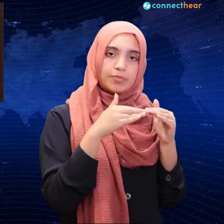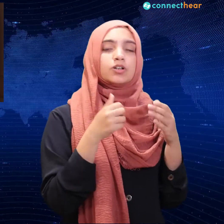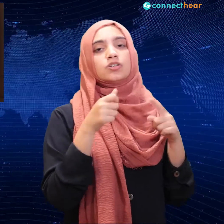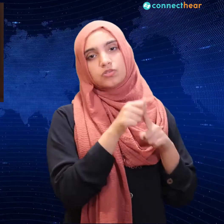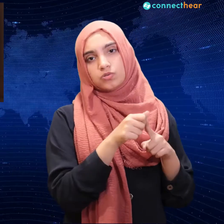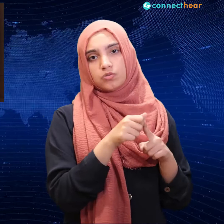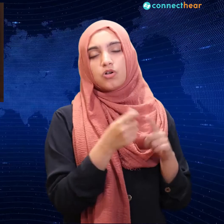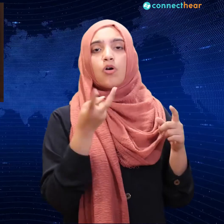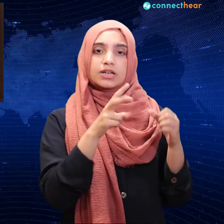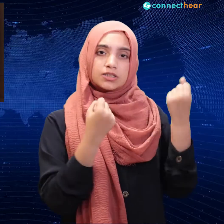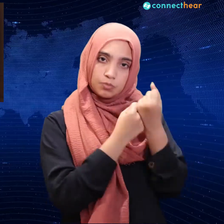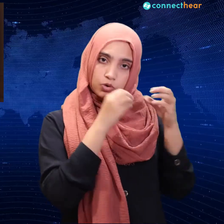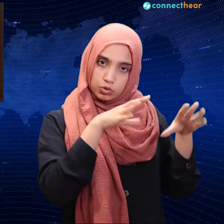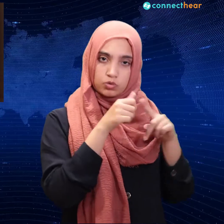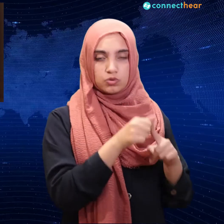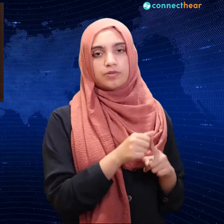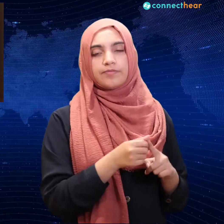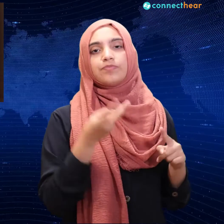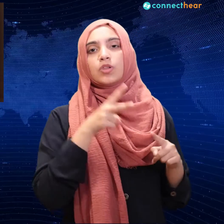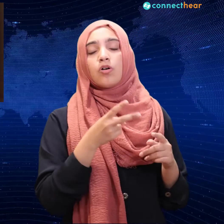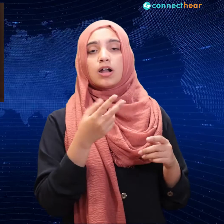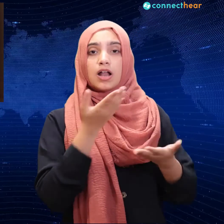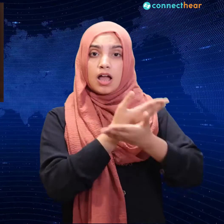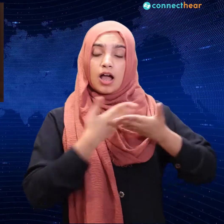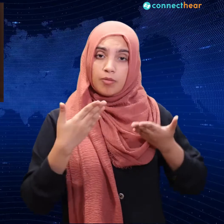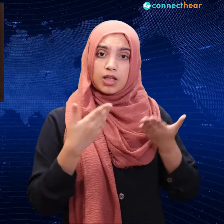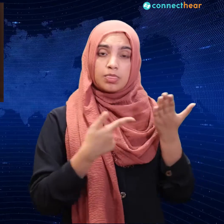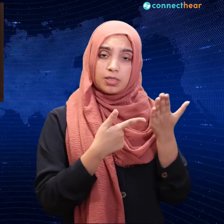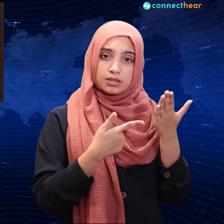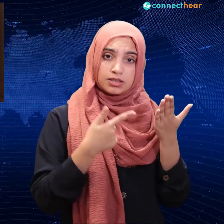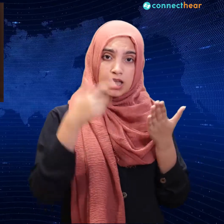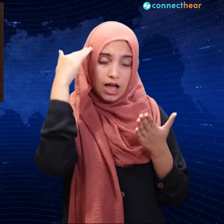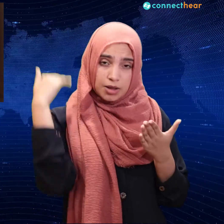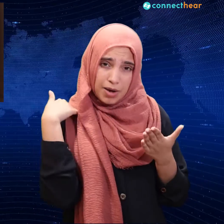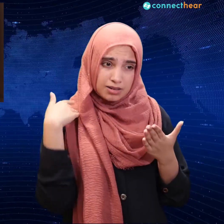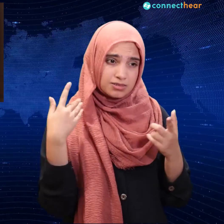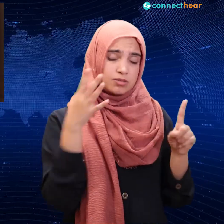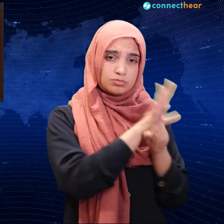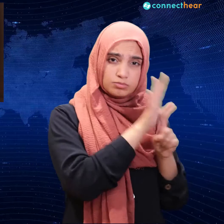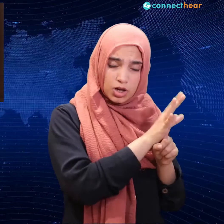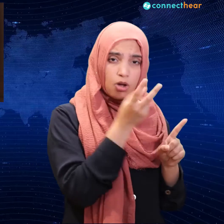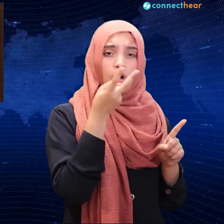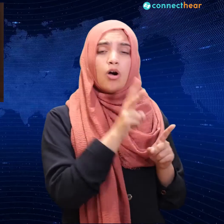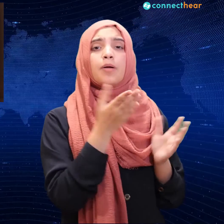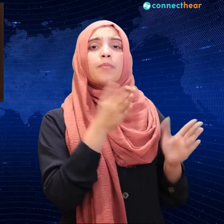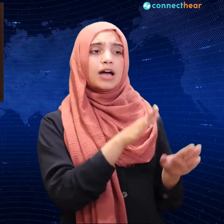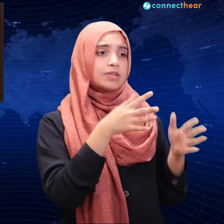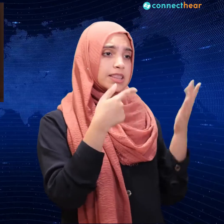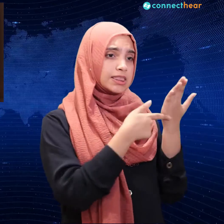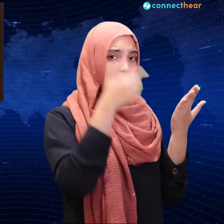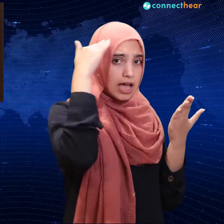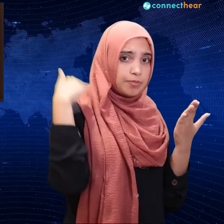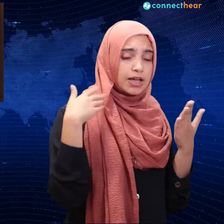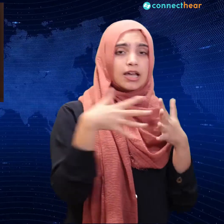dialogue. It was because of us that the Taliban started talking to the US. And we tried our best to make them sit with the Afghan government.